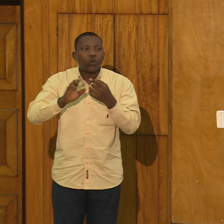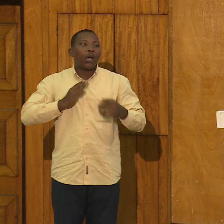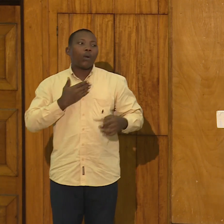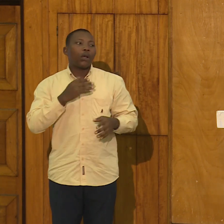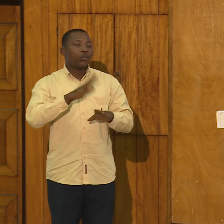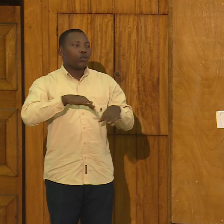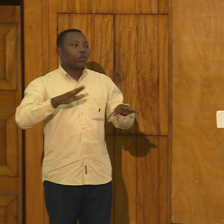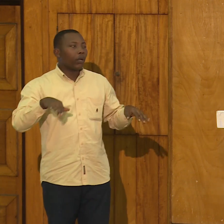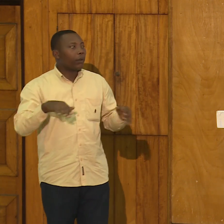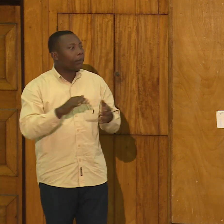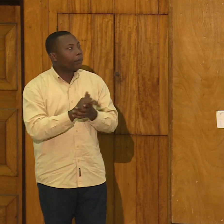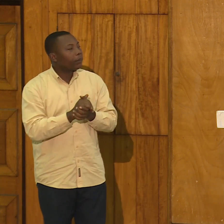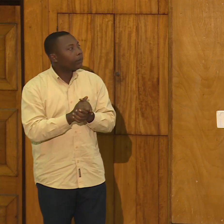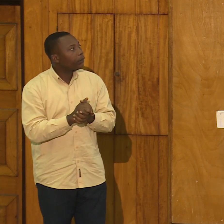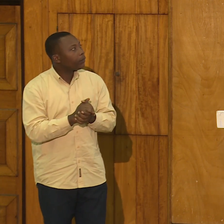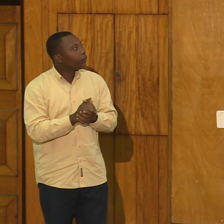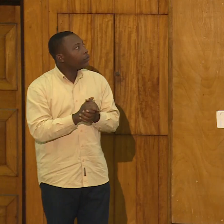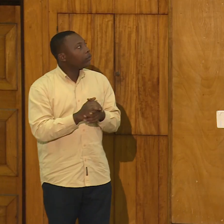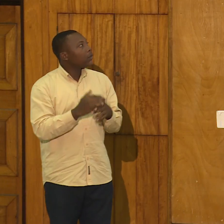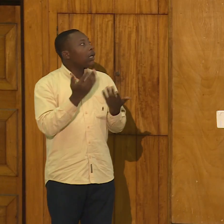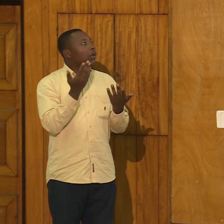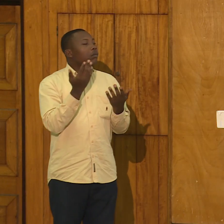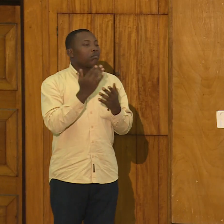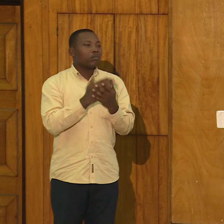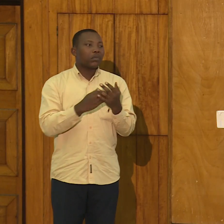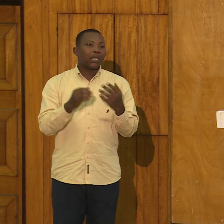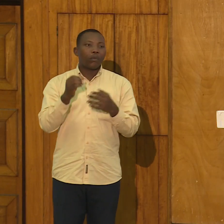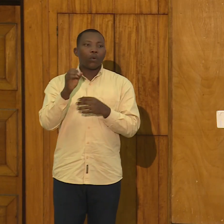children. So some of the